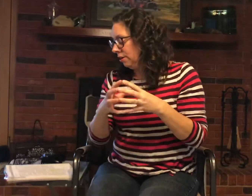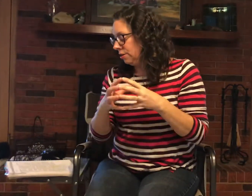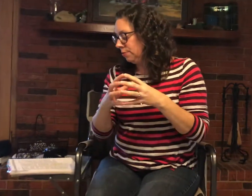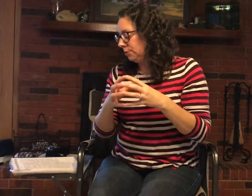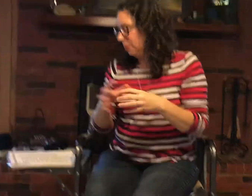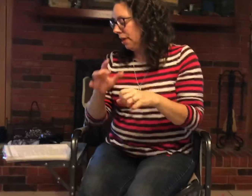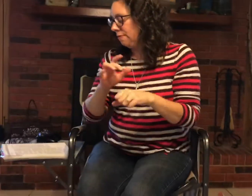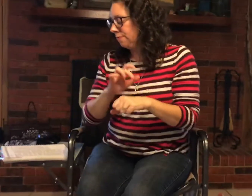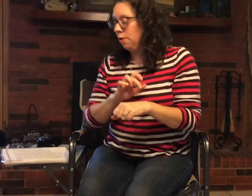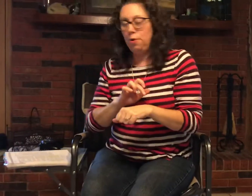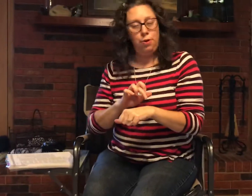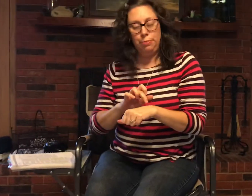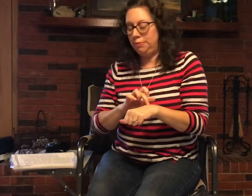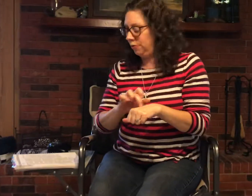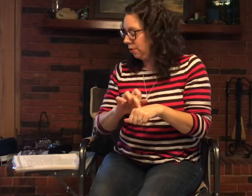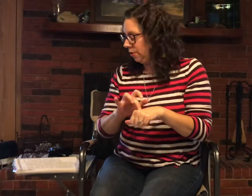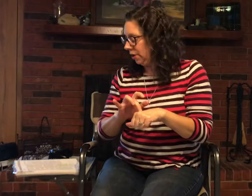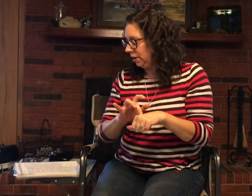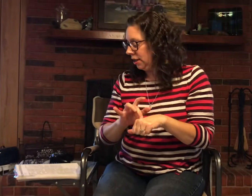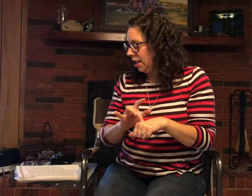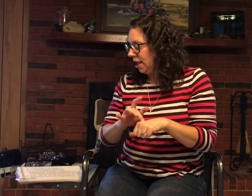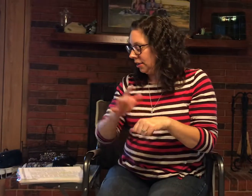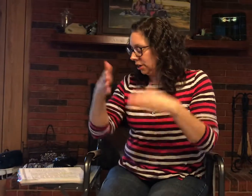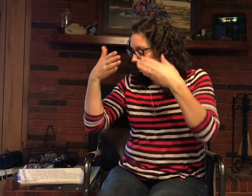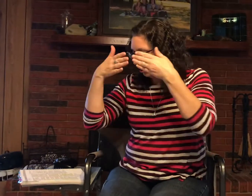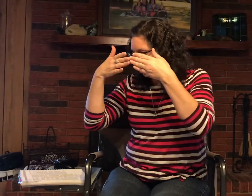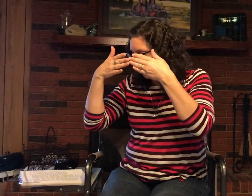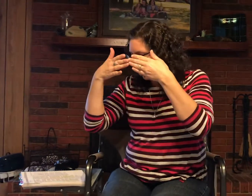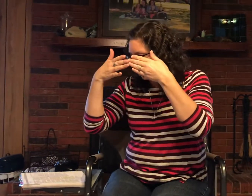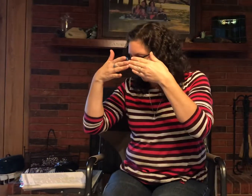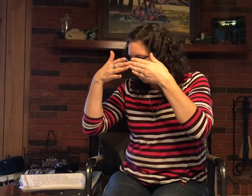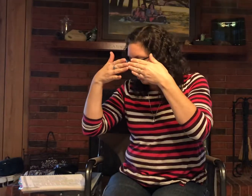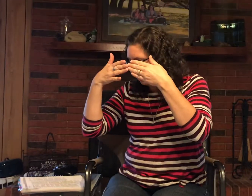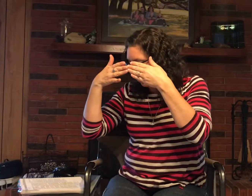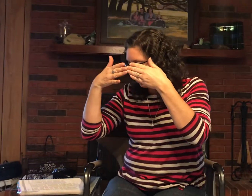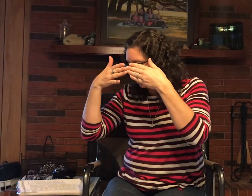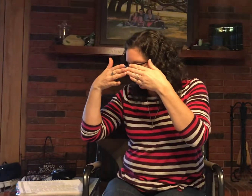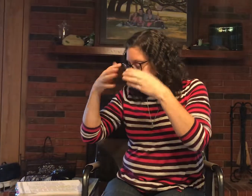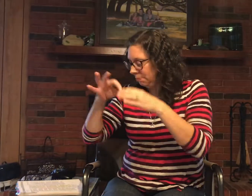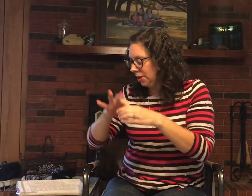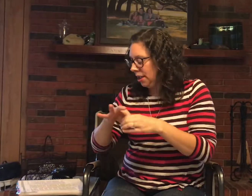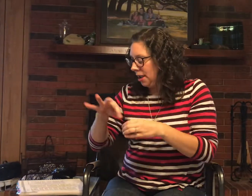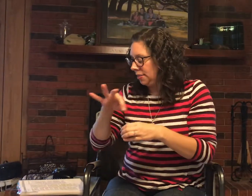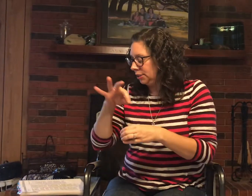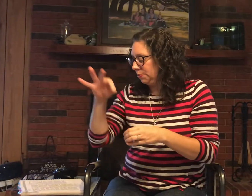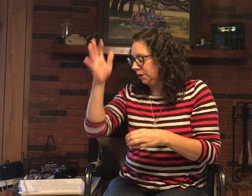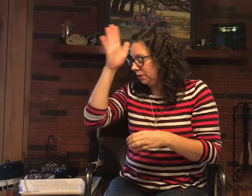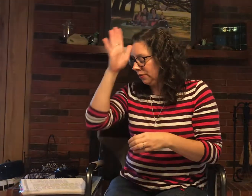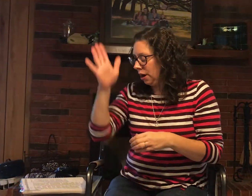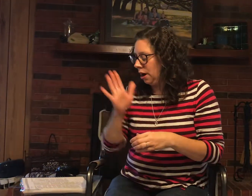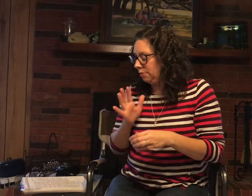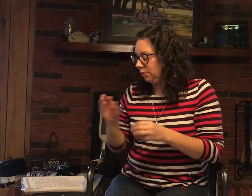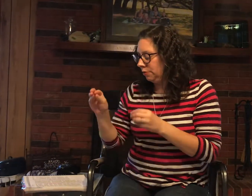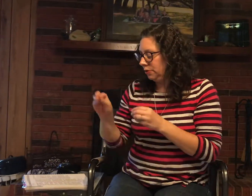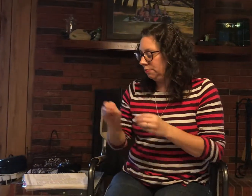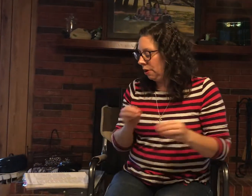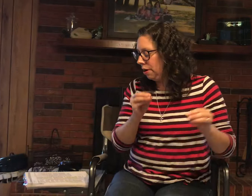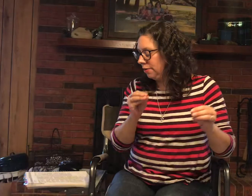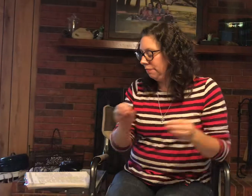earth was without form and void, and darkness was upon the face of the deep, and the Spirit of God moved upon the